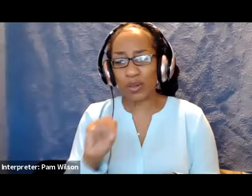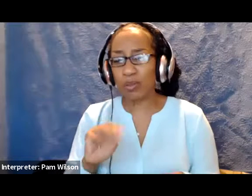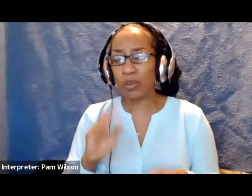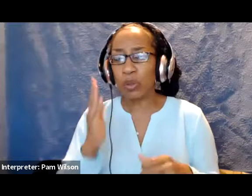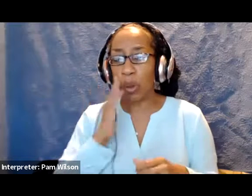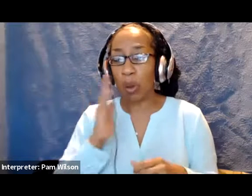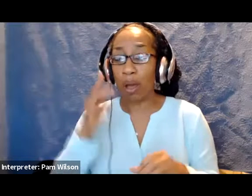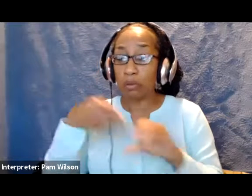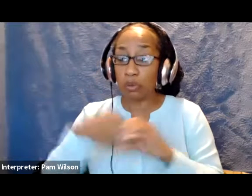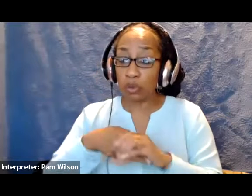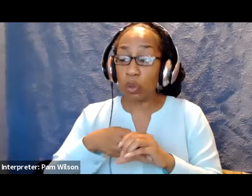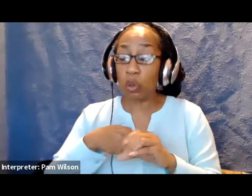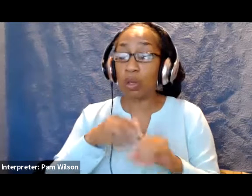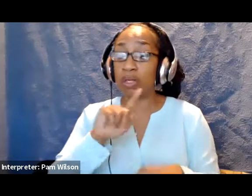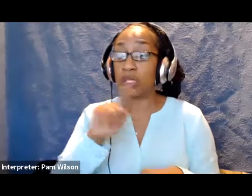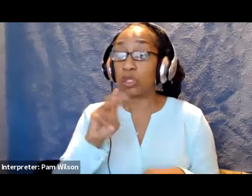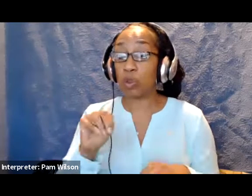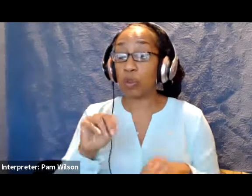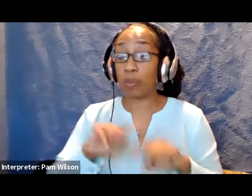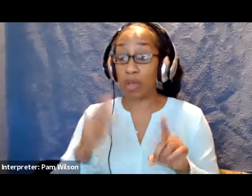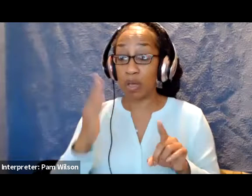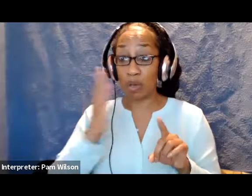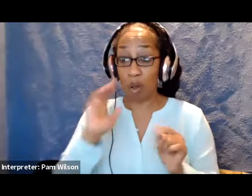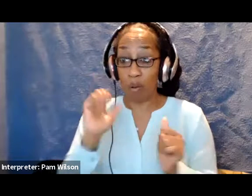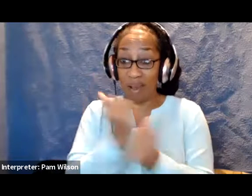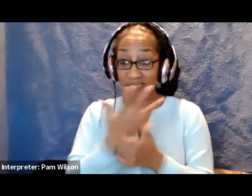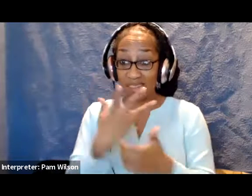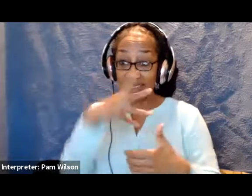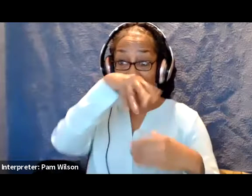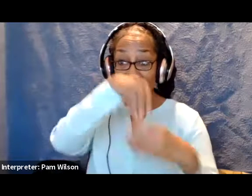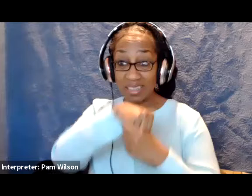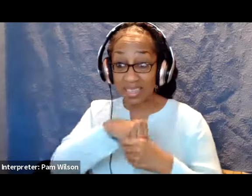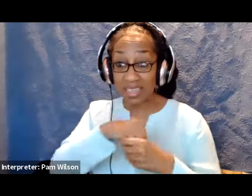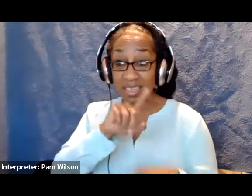not know all of the functions, so I've included them.